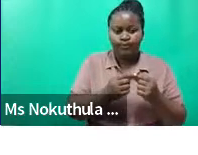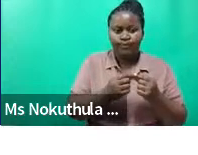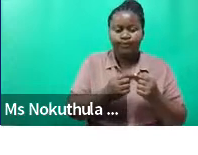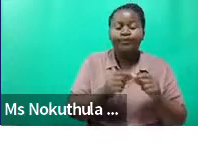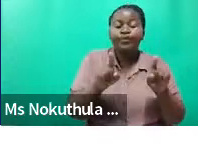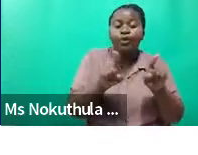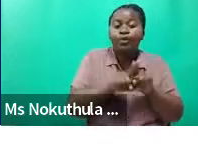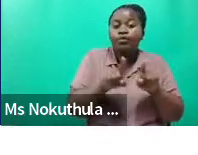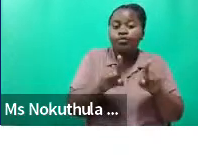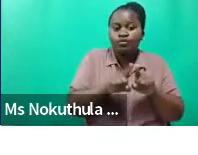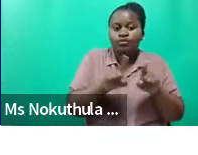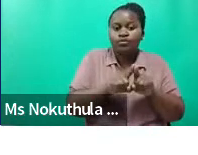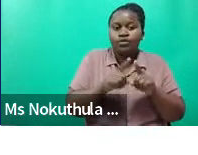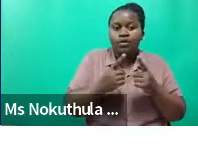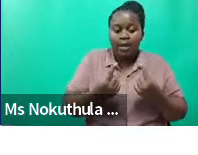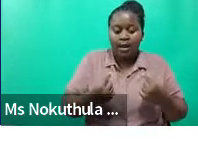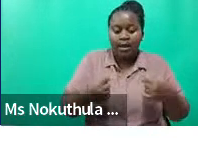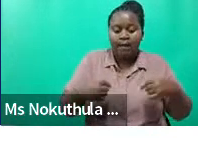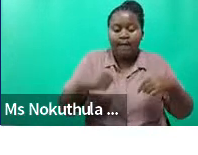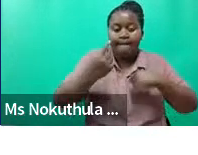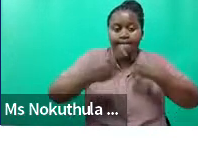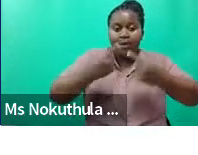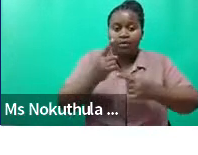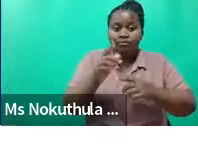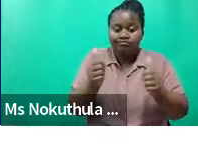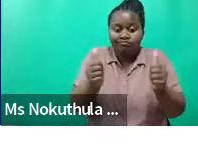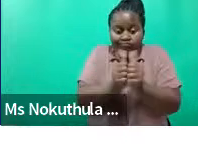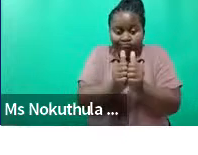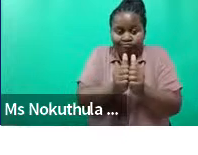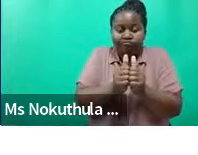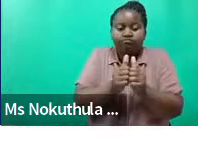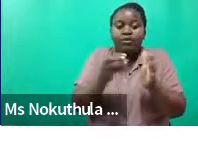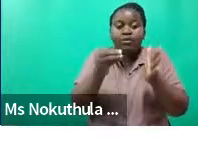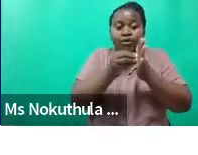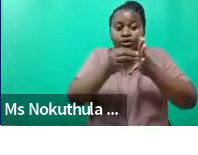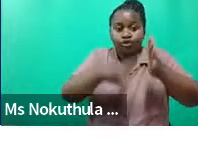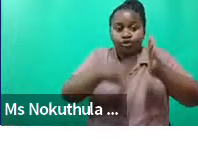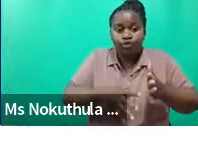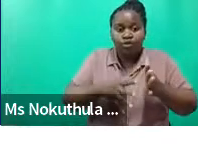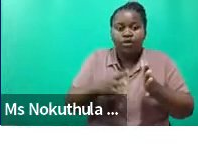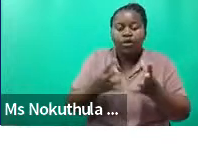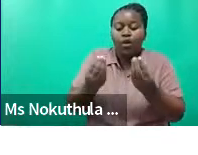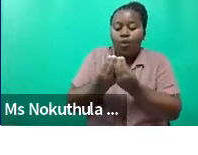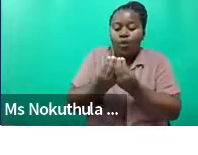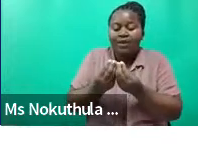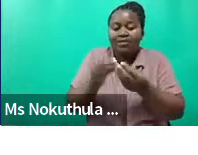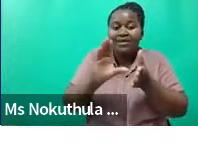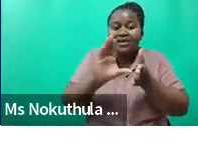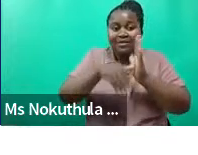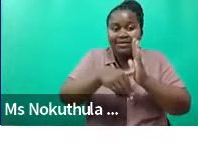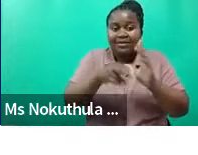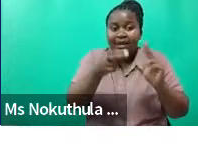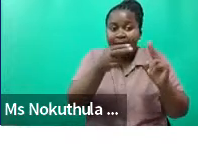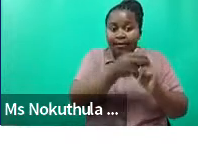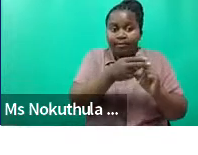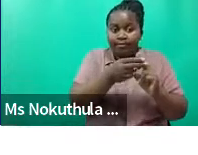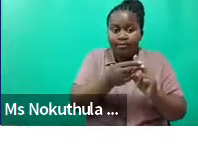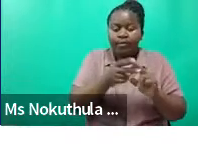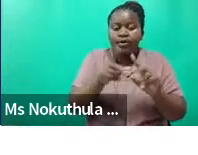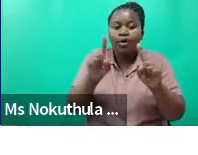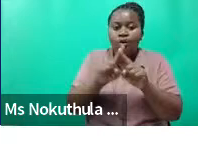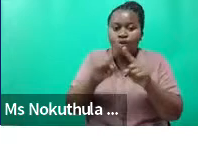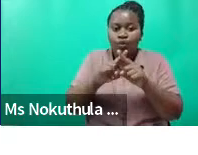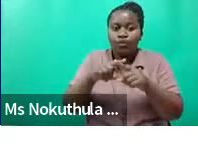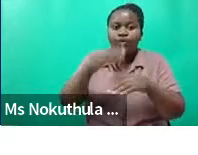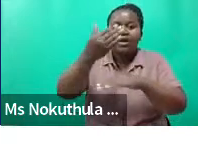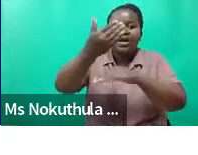about partnering with our student, partnering with our disability unit, partnering with our external